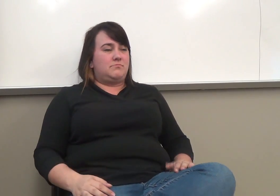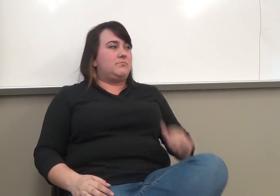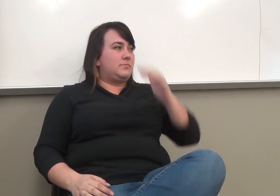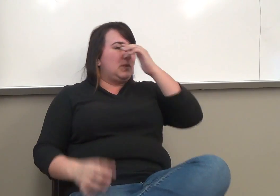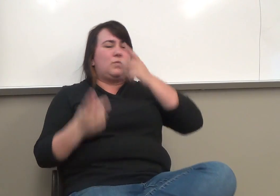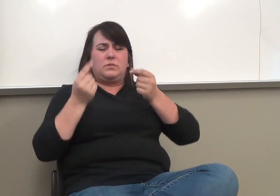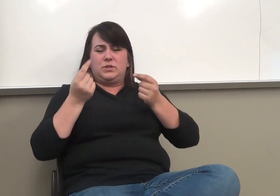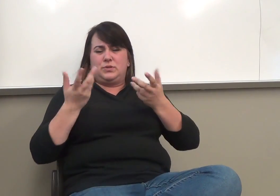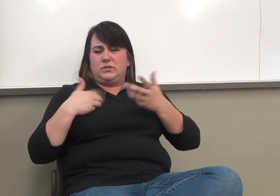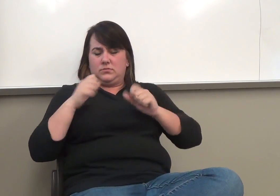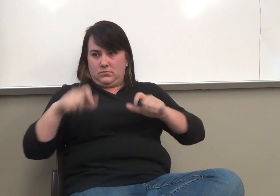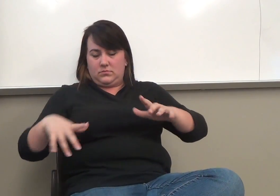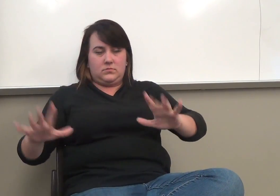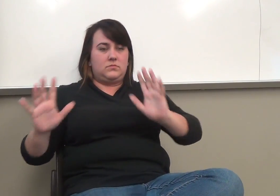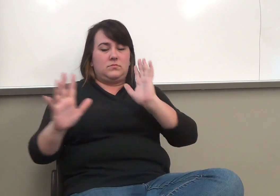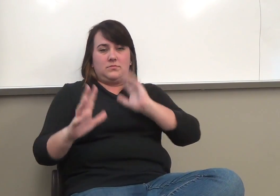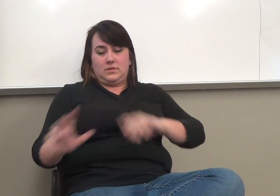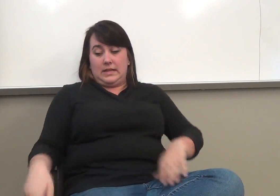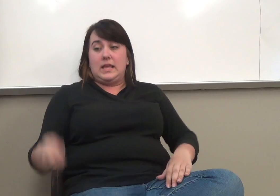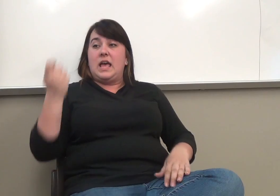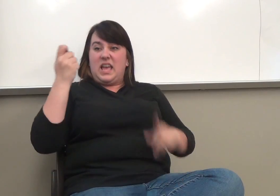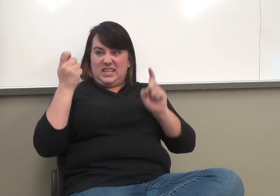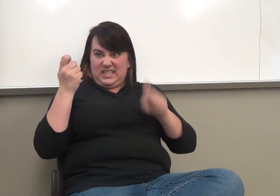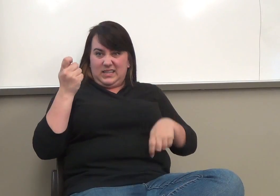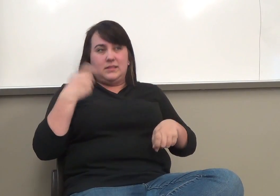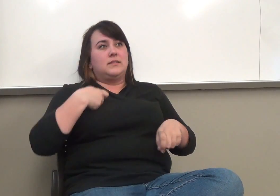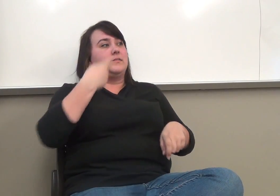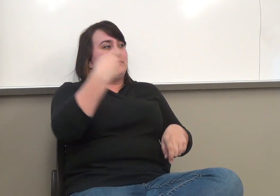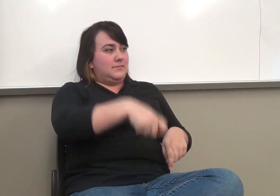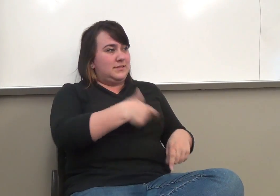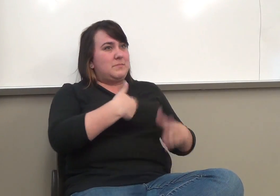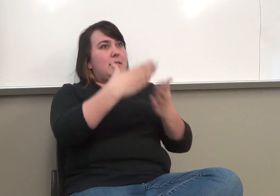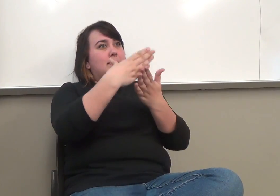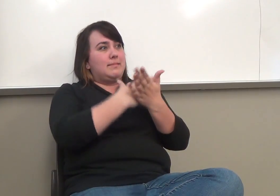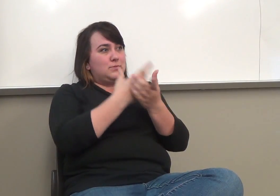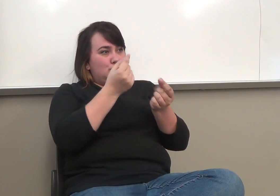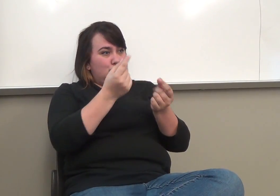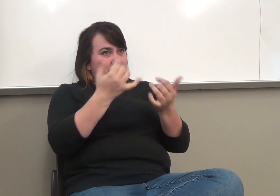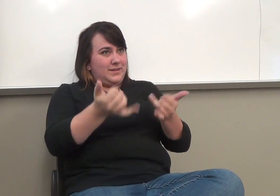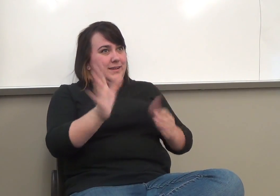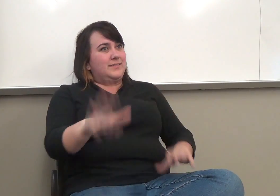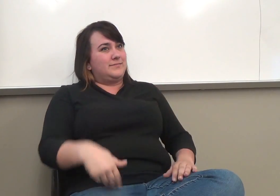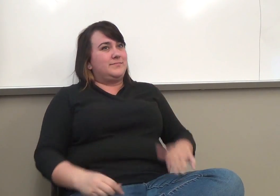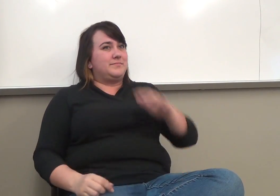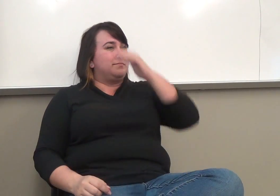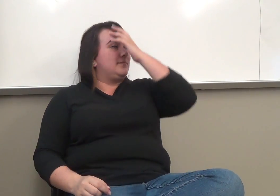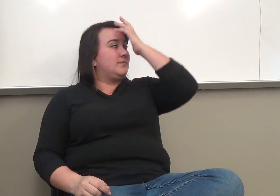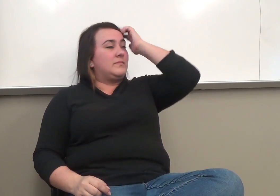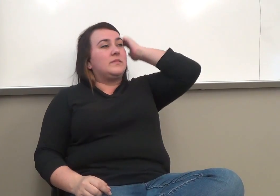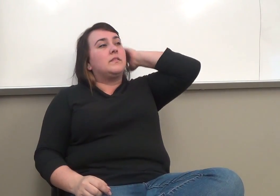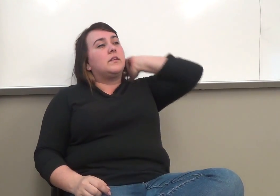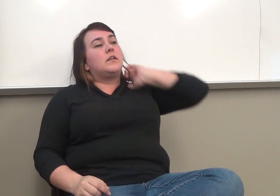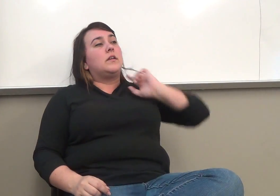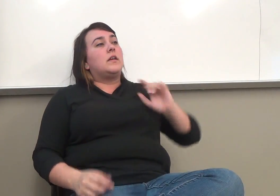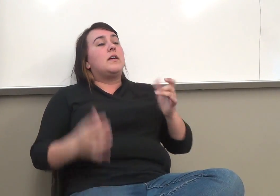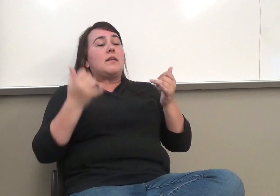there? I need this because this is my list of things we have to do. Okay, so we're now